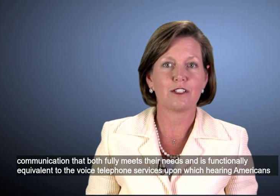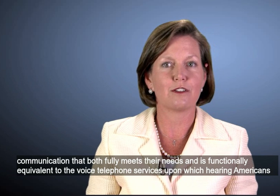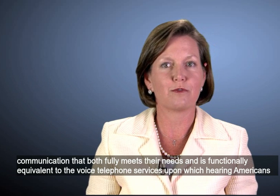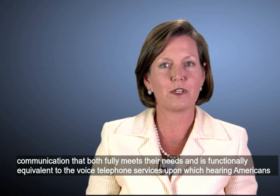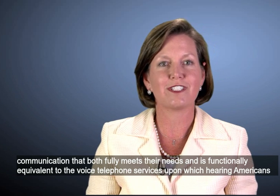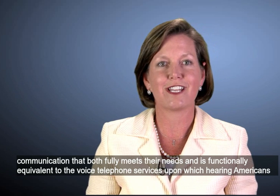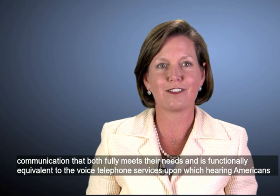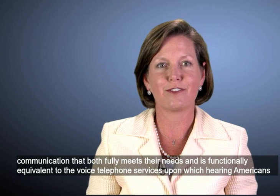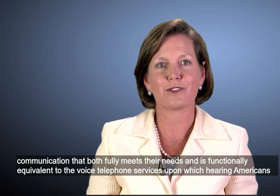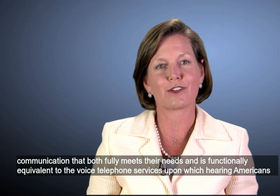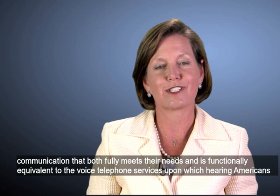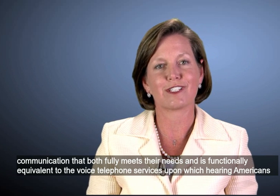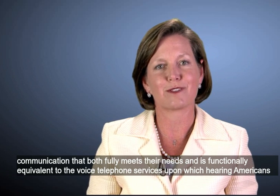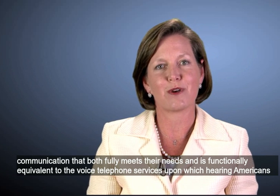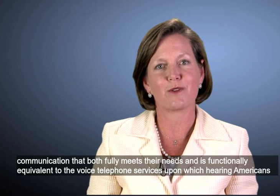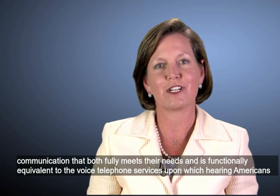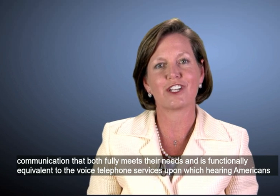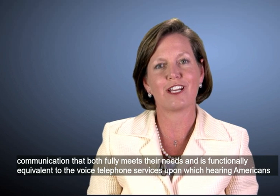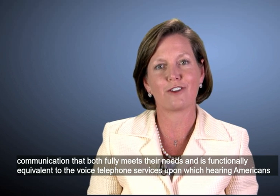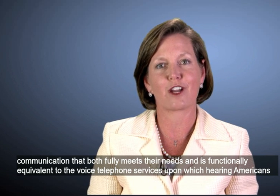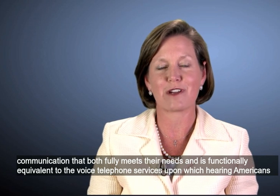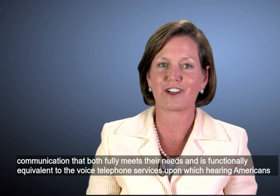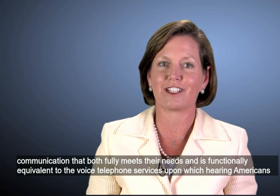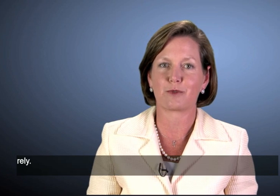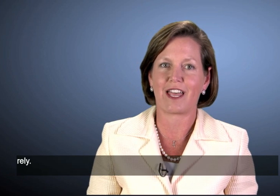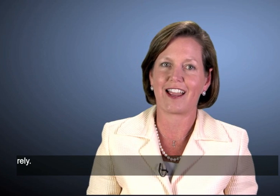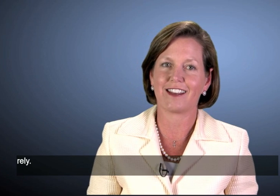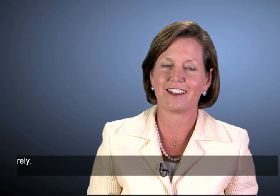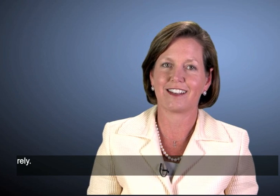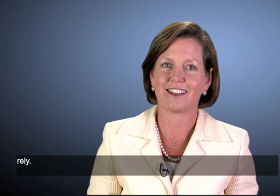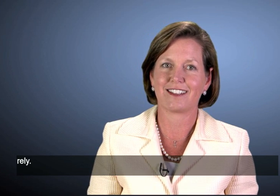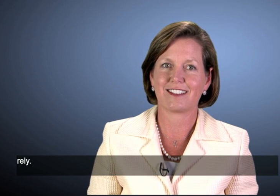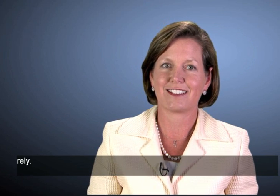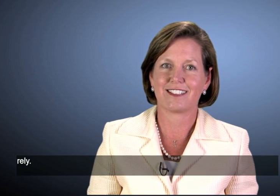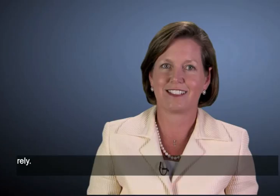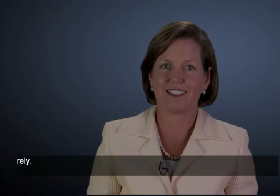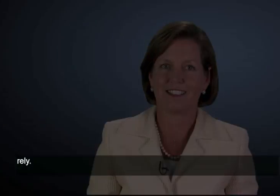to the voice telephone services upon which hearing Americans rely.